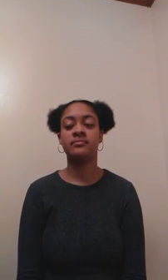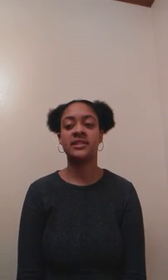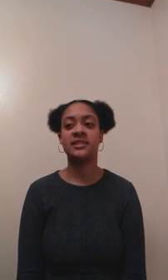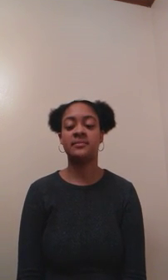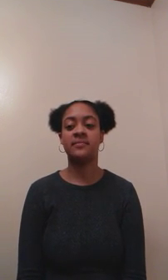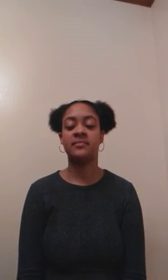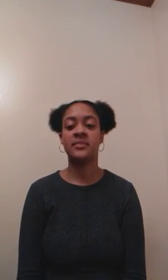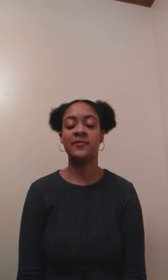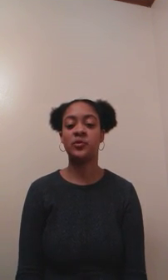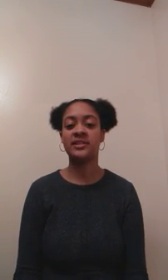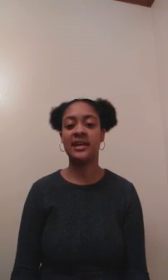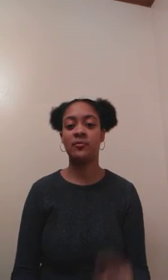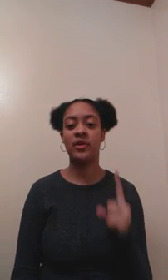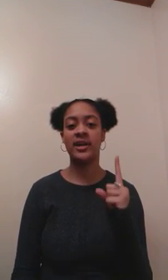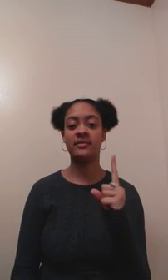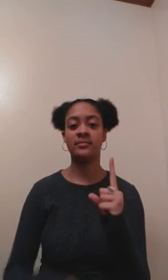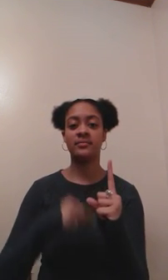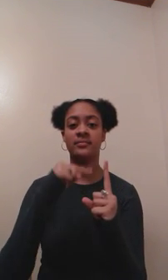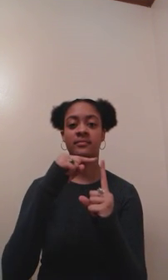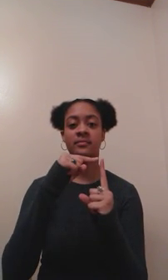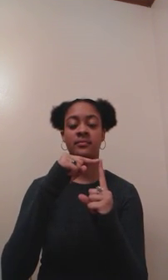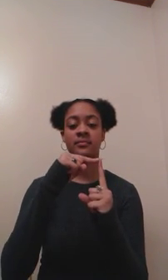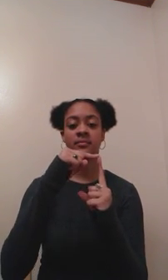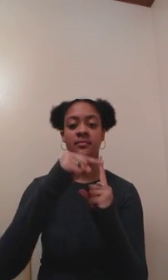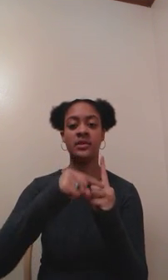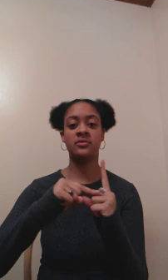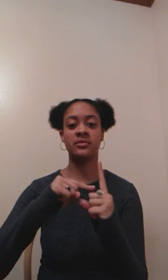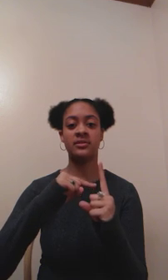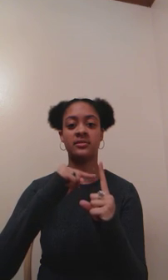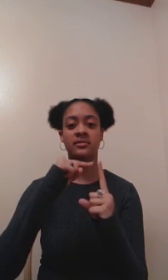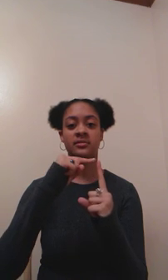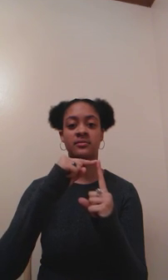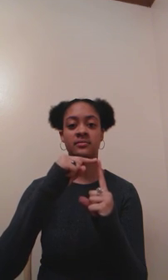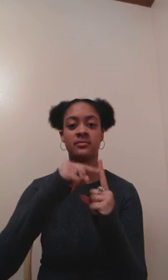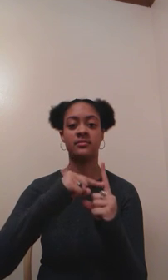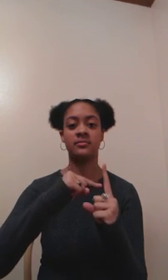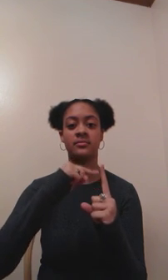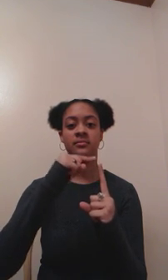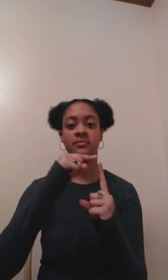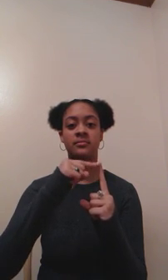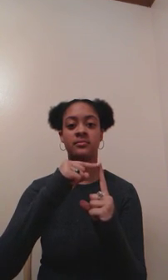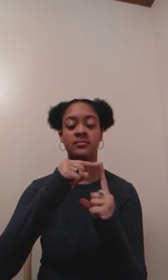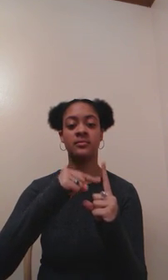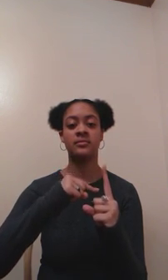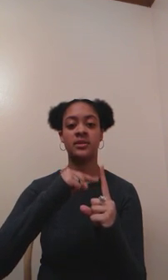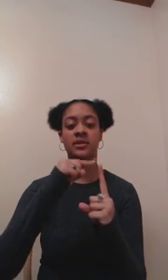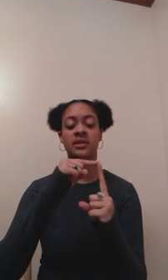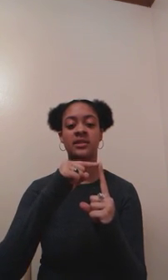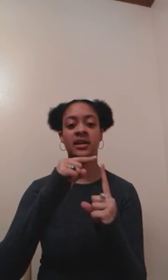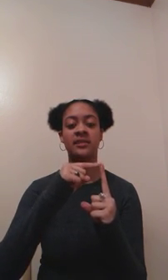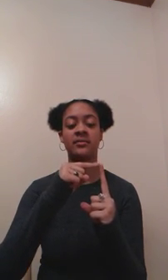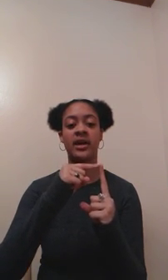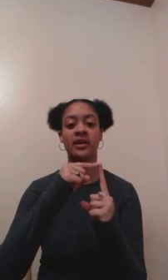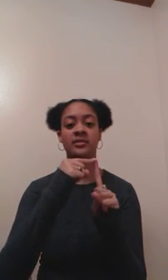Let's see. If you want to say when, you do this. It's kind of like this